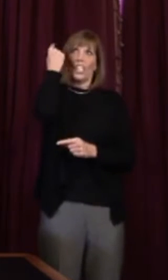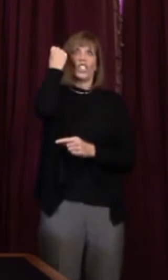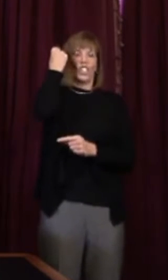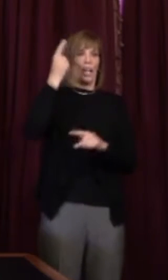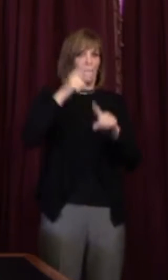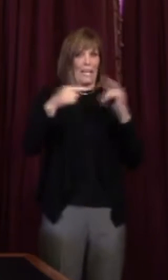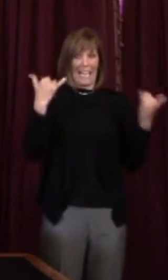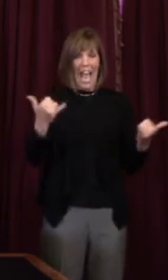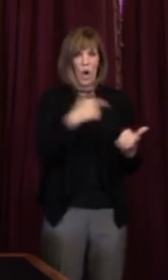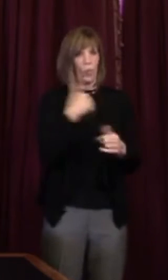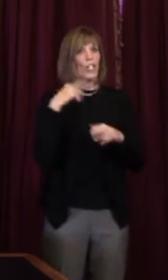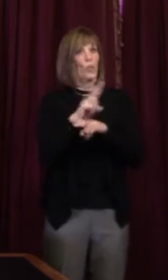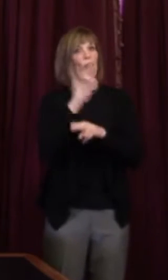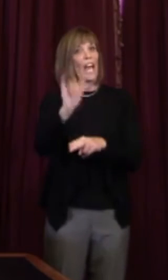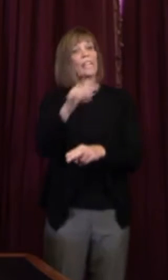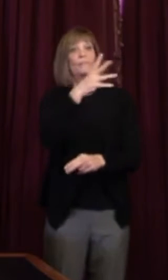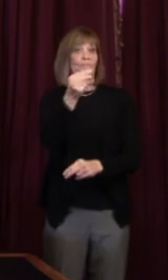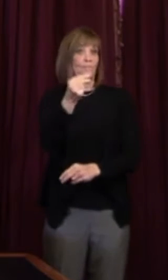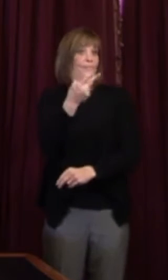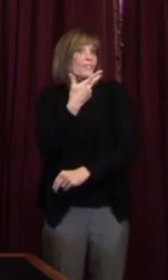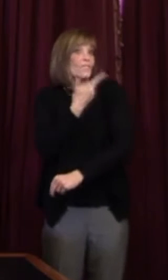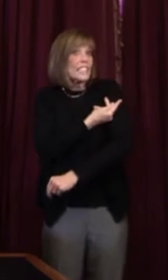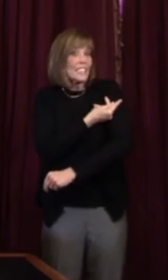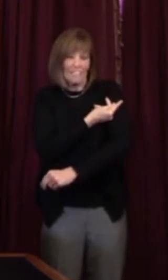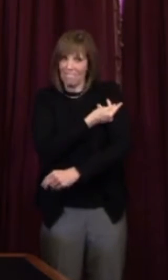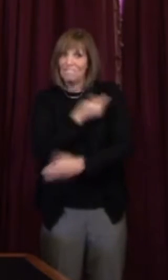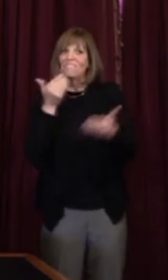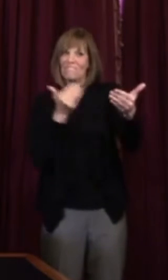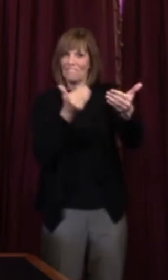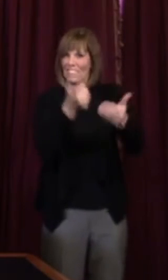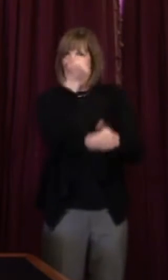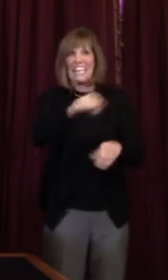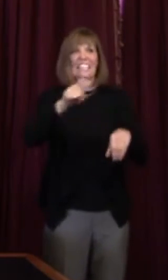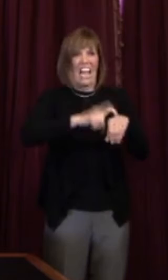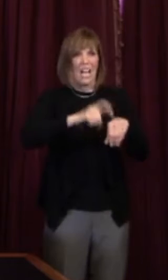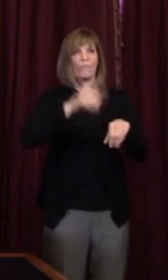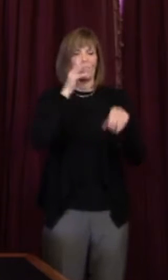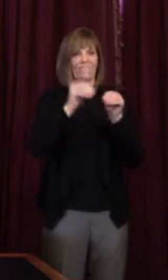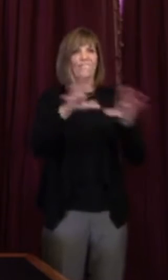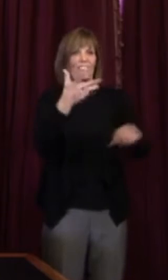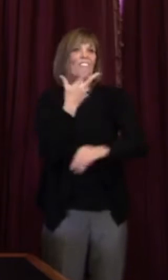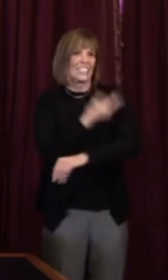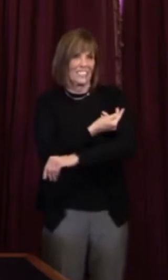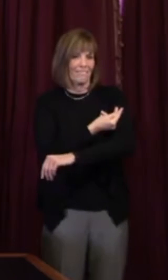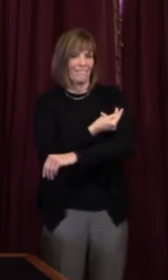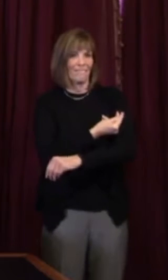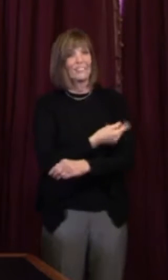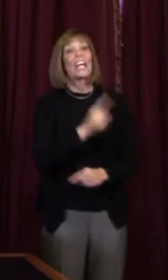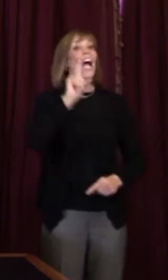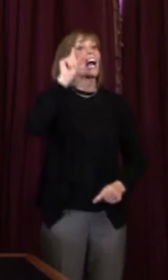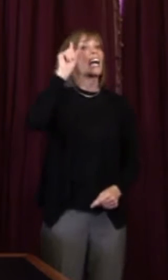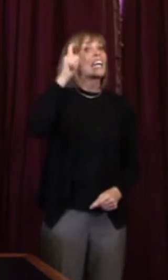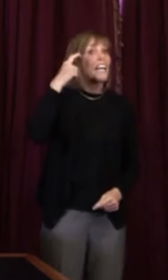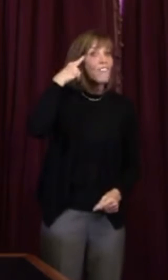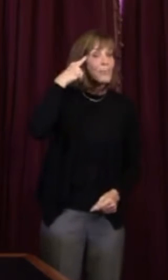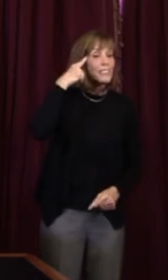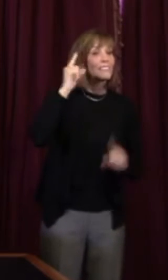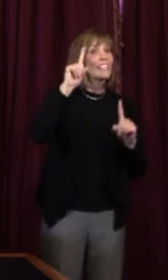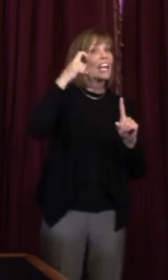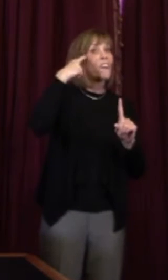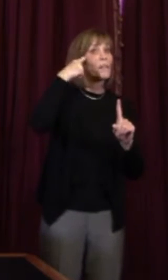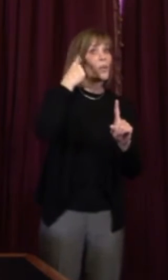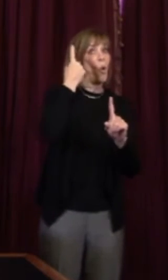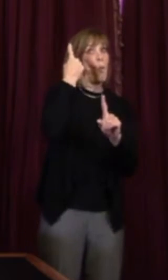and vaccines are ahead on the horizon. Both government solutions, but